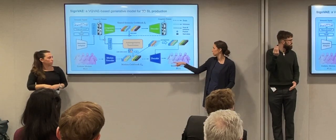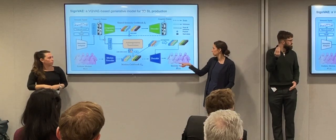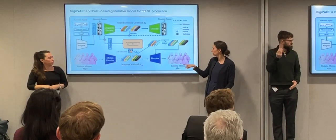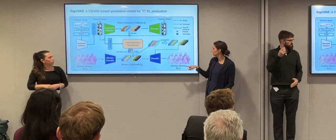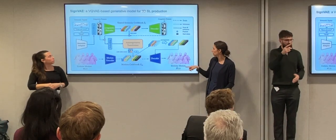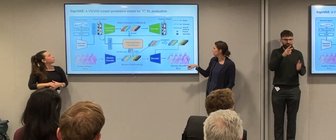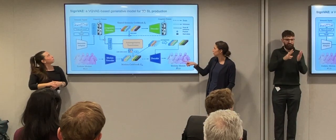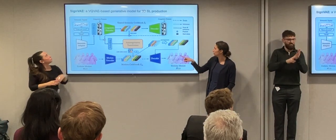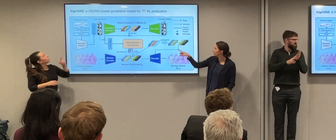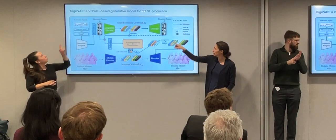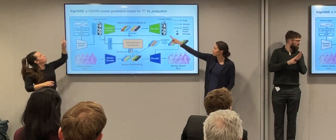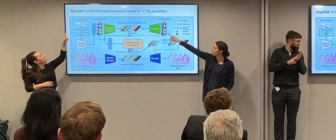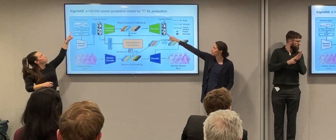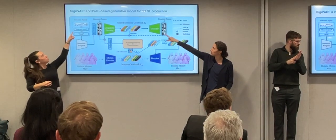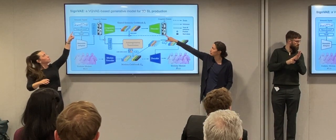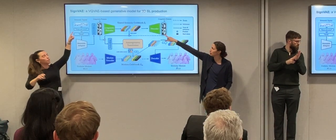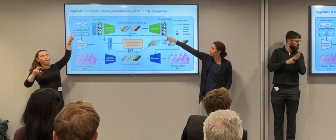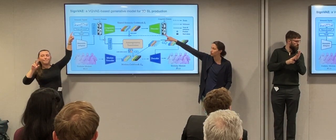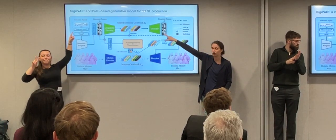VQVAE,